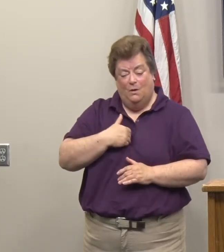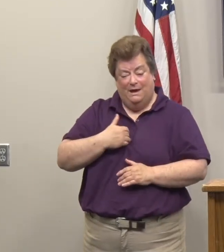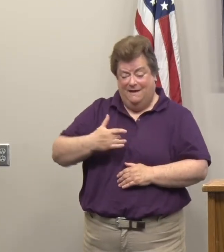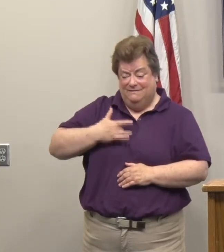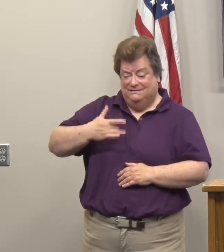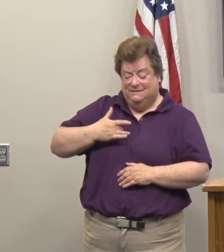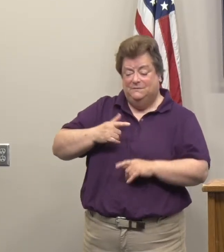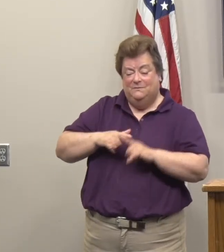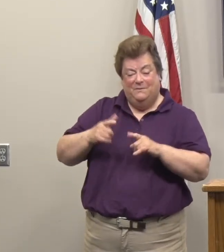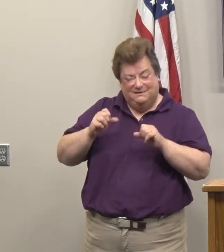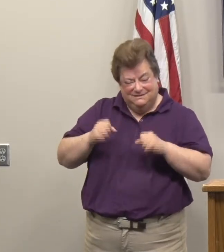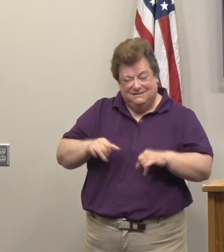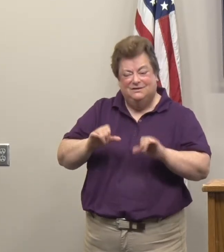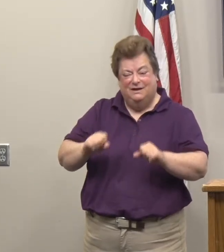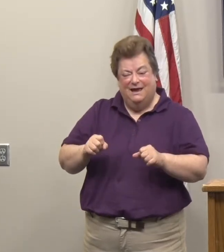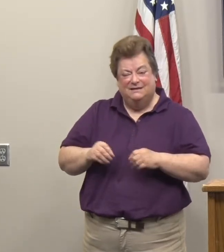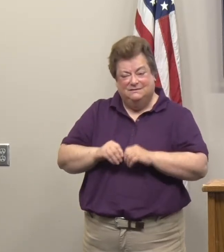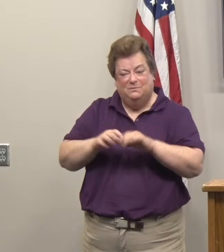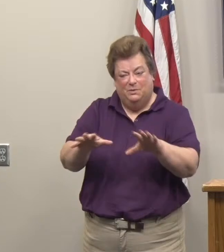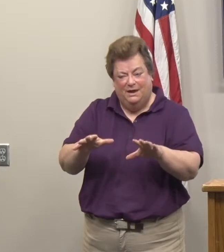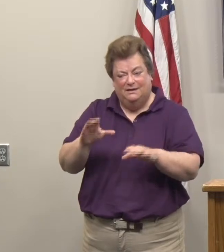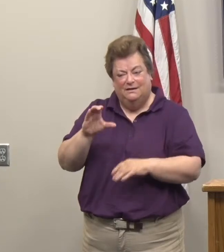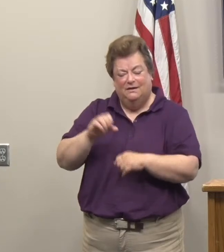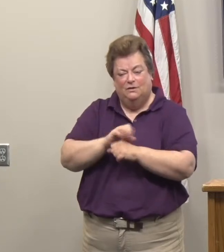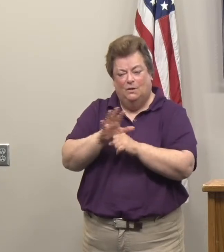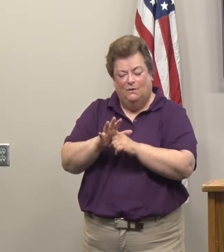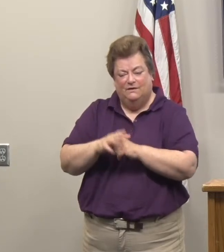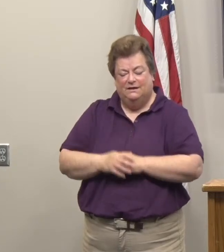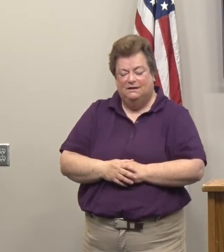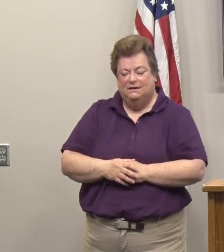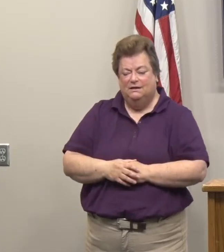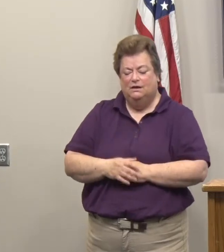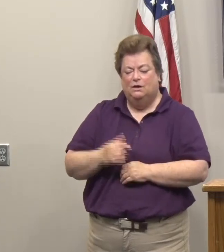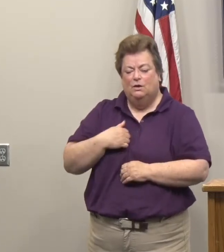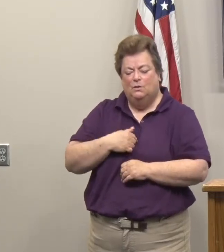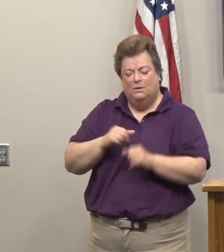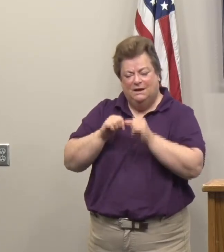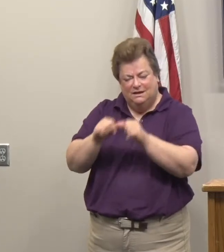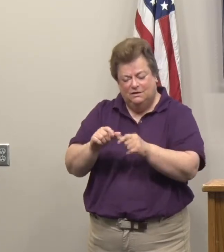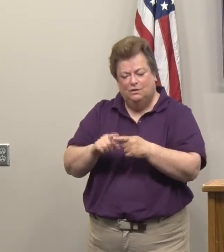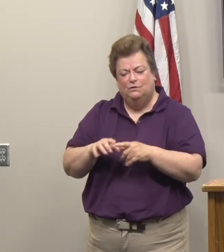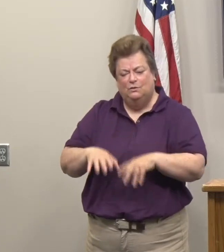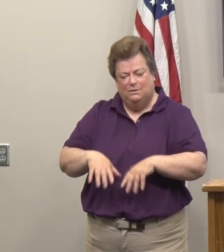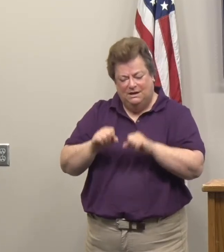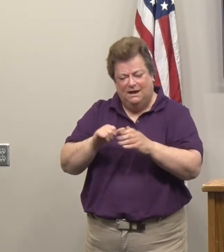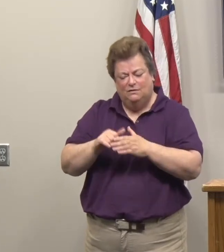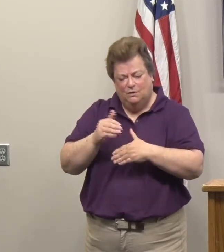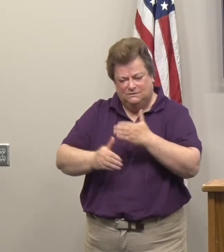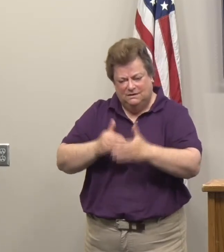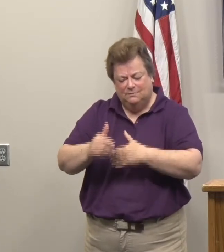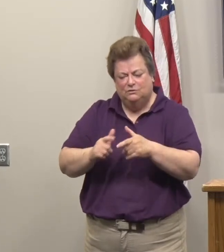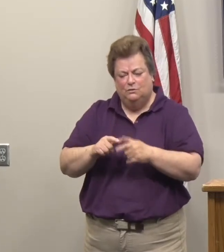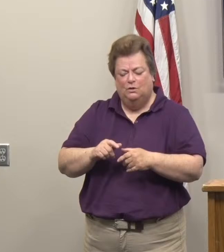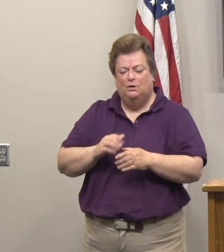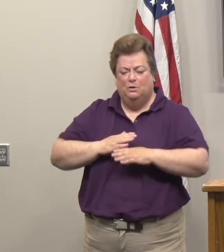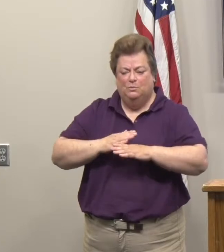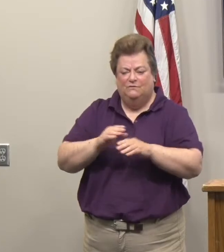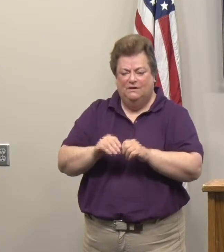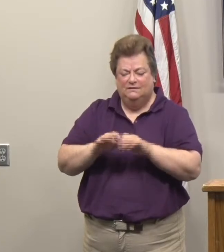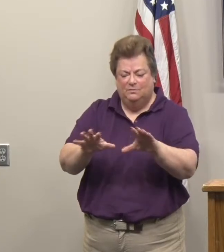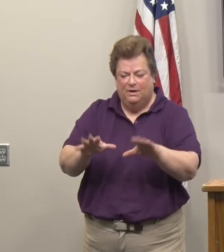spread the disease. It's extremely important that we all continue to take steps to prevent the spread of the virus. And those